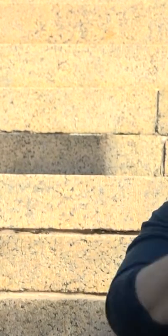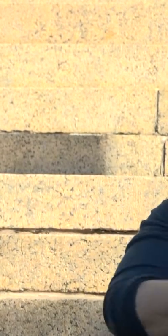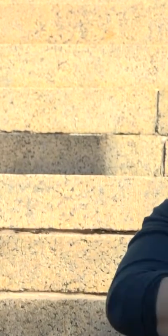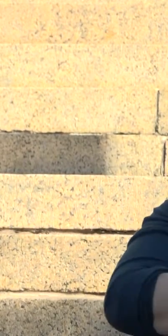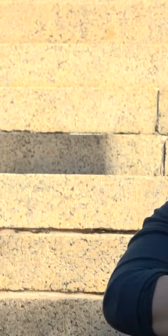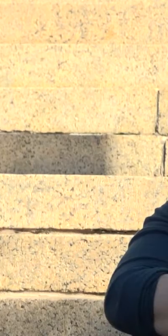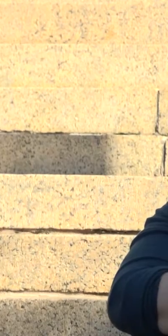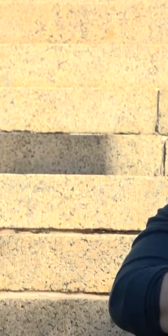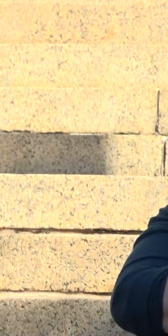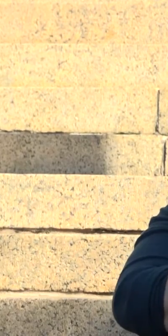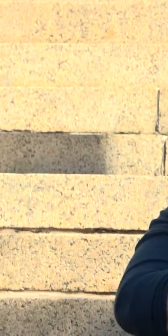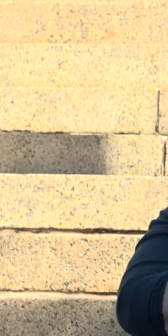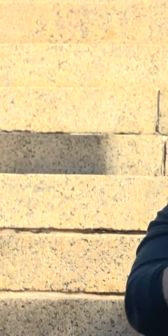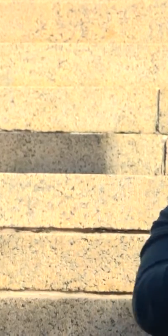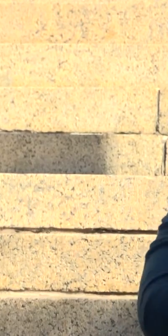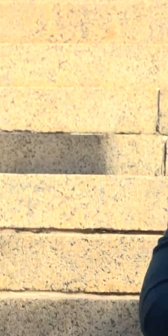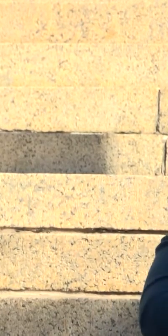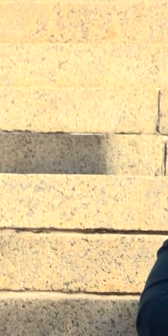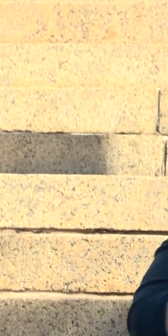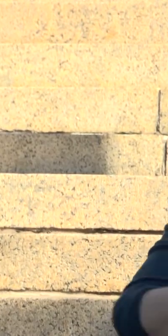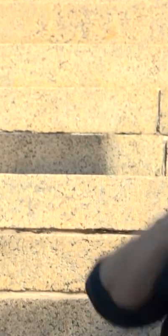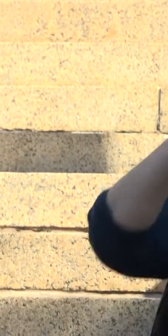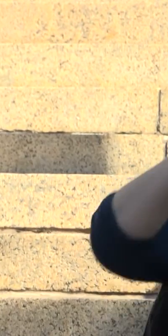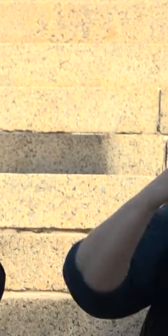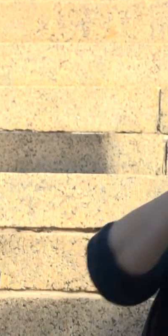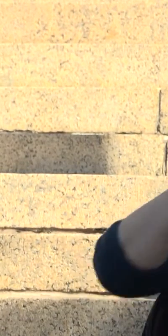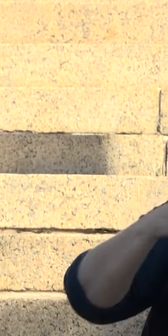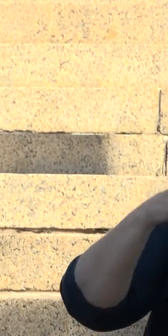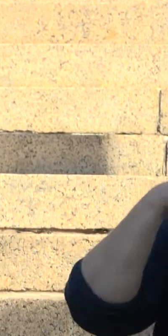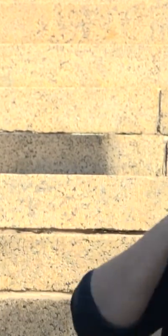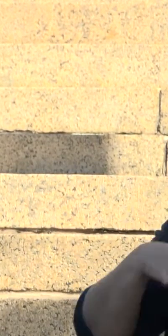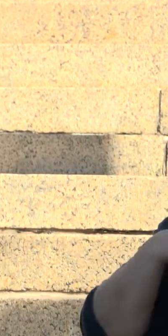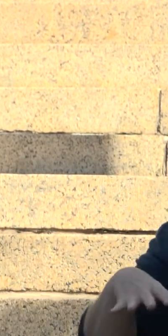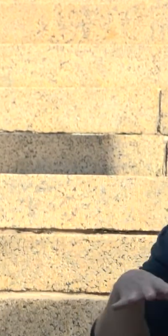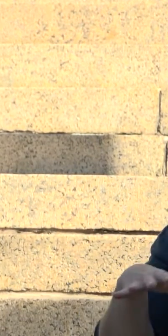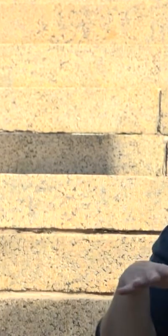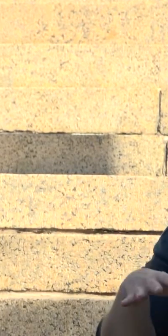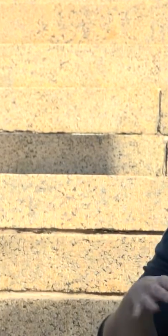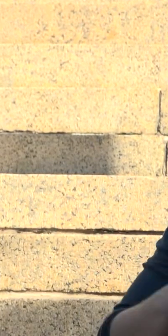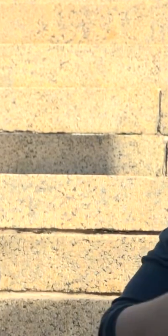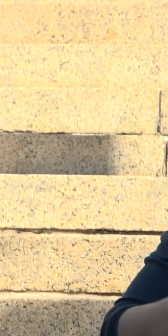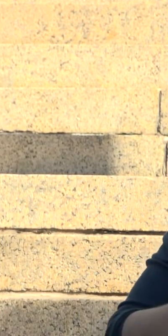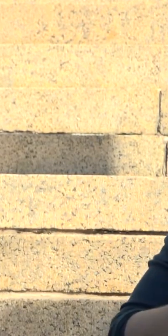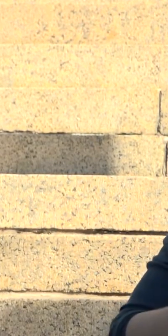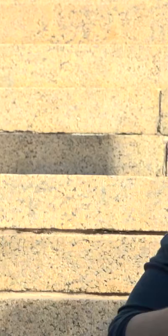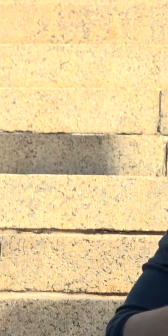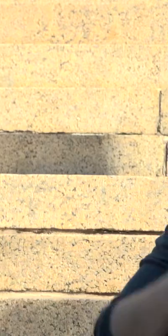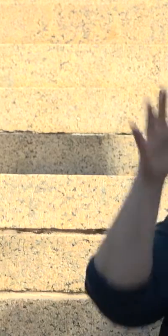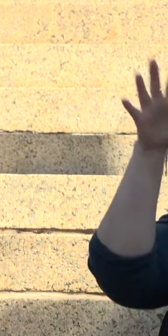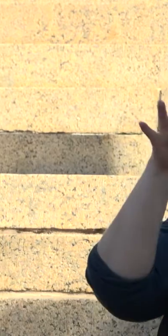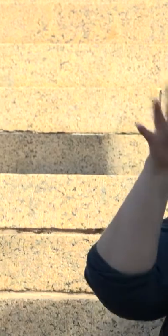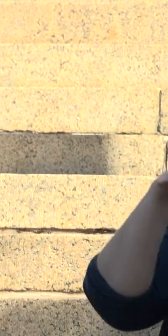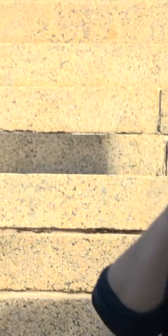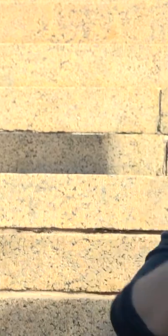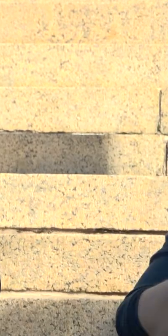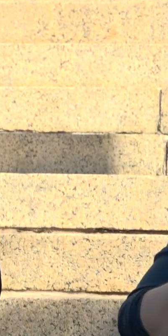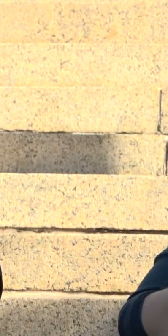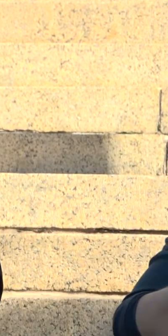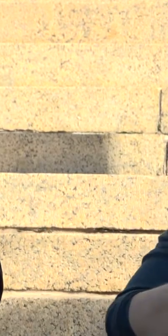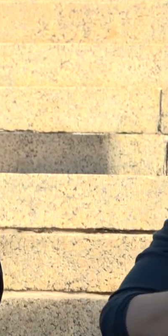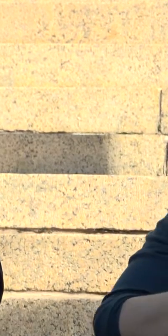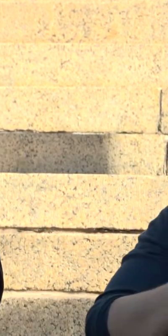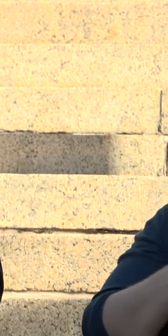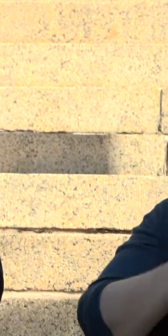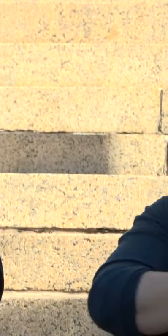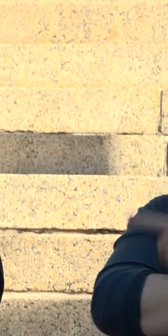926. Come on in. They put us in a tent. They put us put sweatshirts on us because it was really rainy, a really ugly